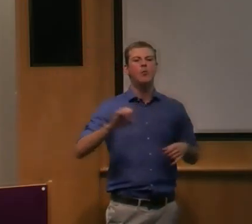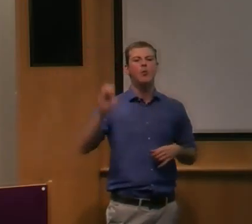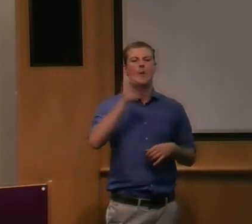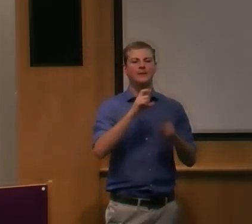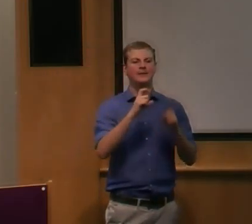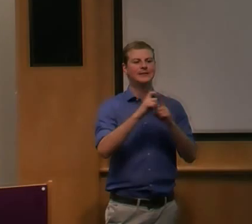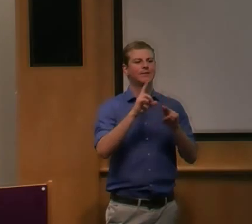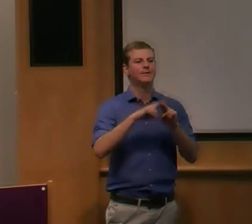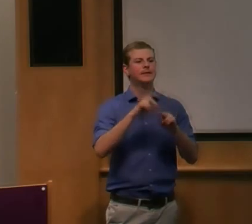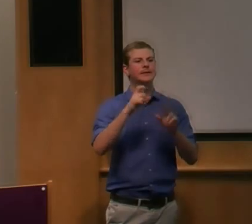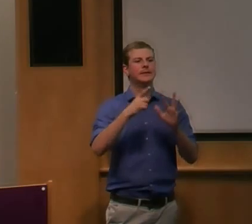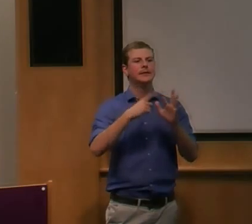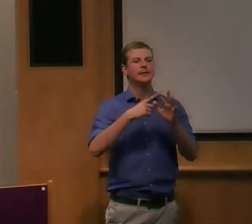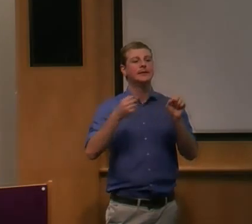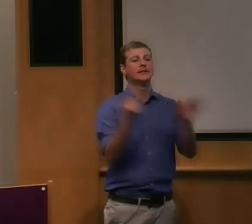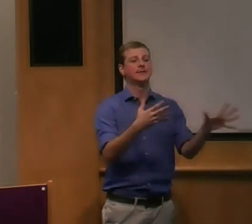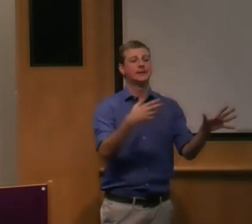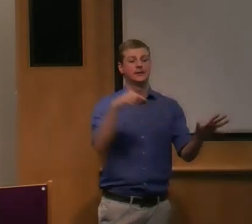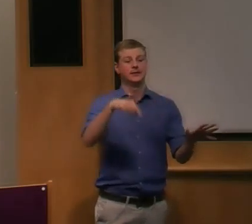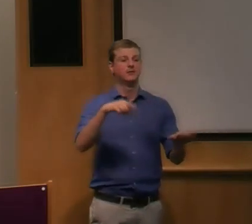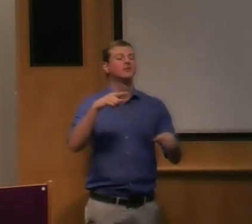And the Deaf Free Camp of Royal